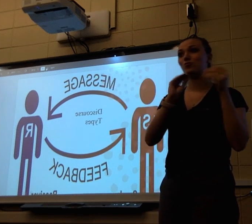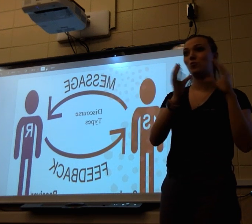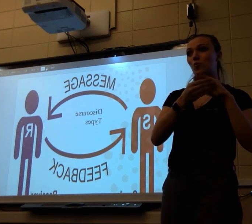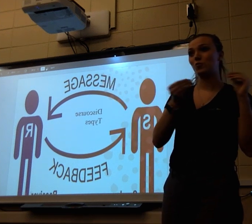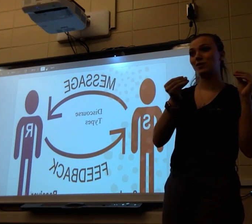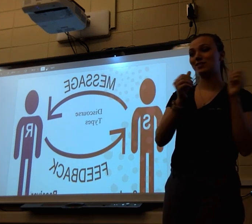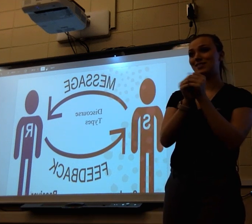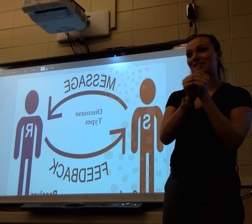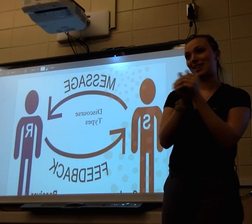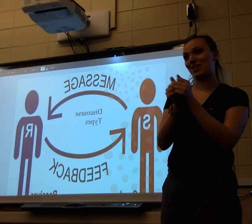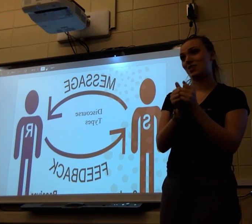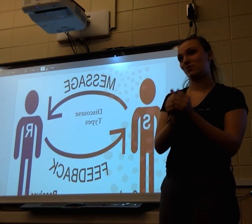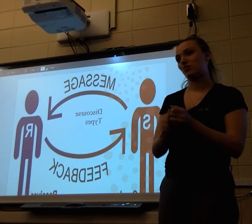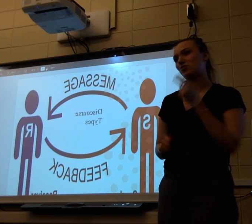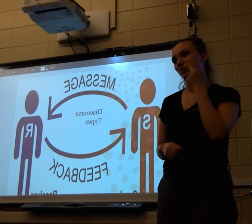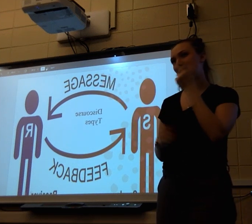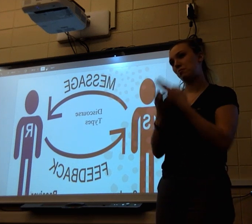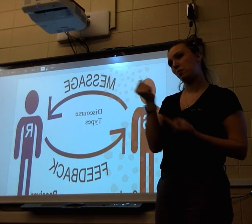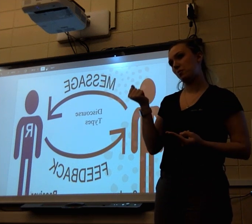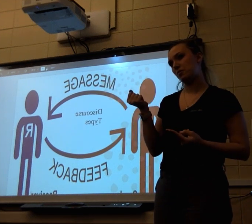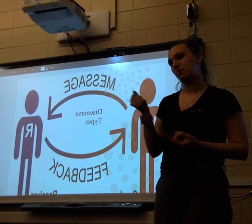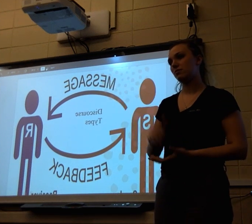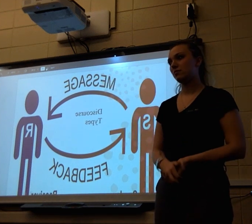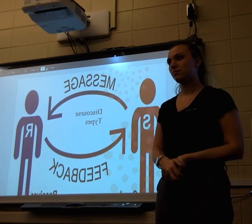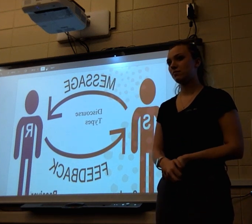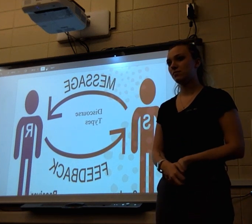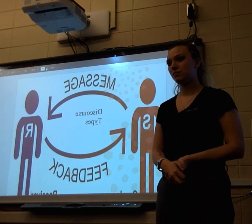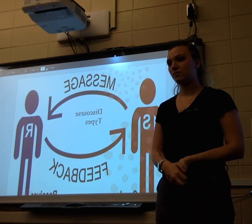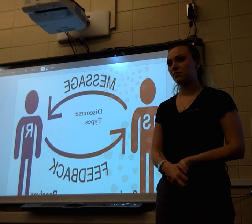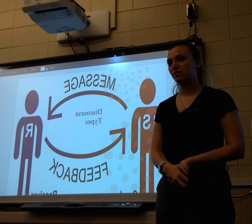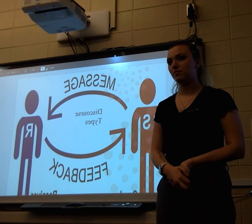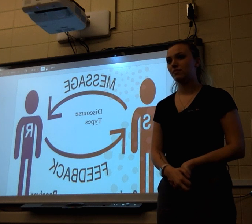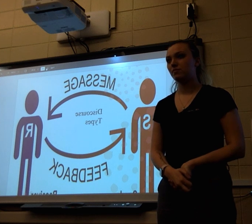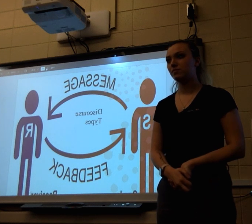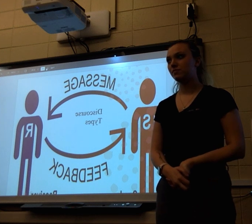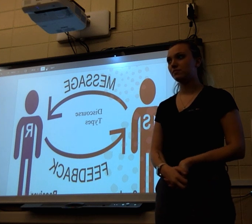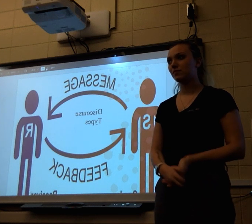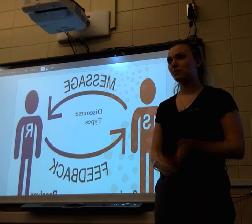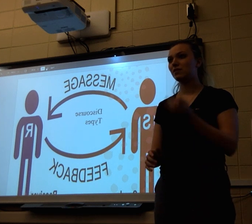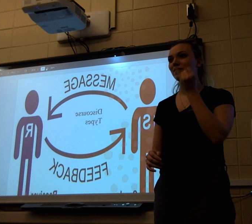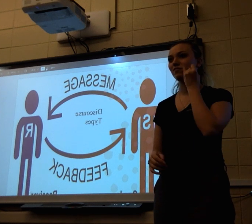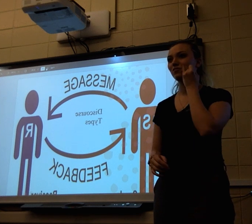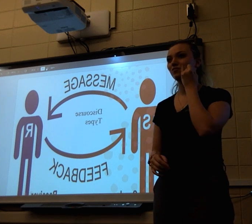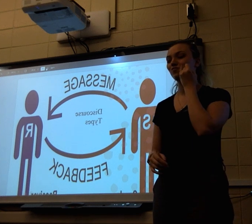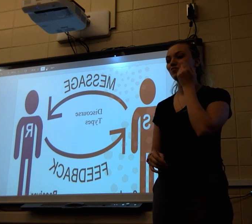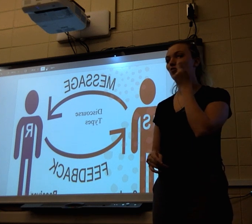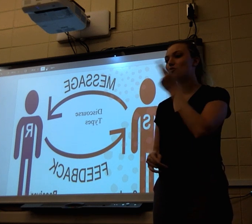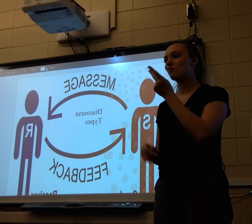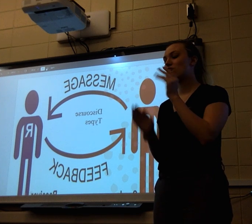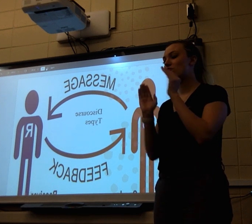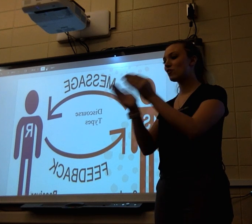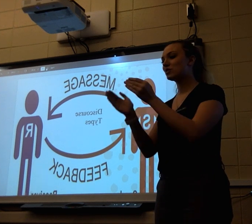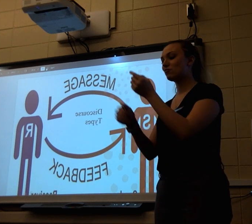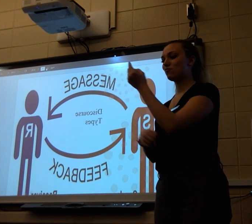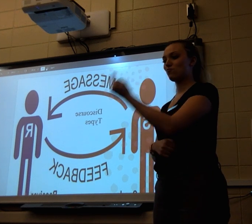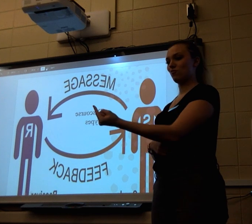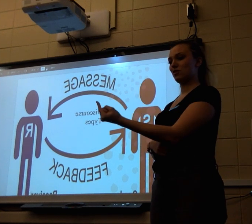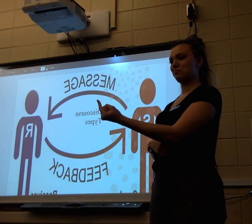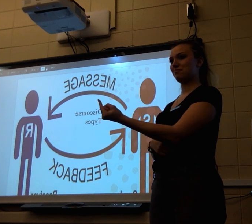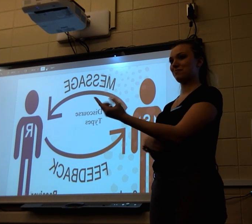that present themselves, right? But just looking at them in isolation first, before we all get complicated, and make our heads